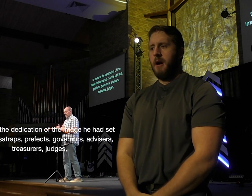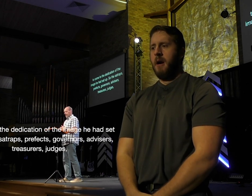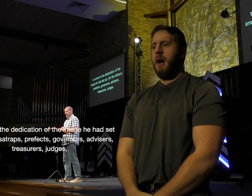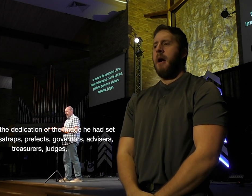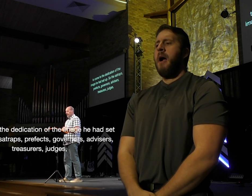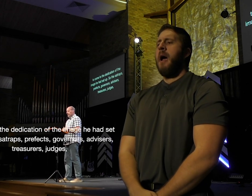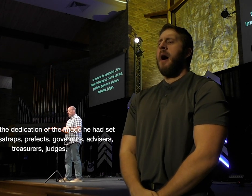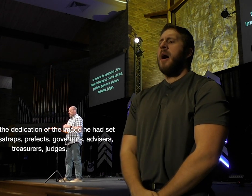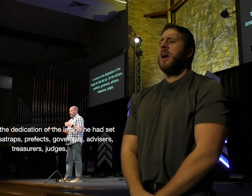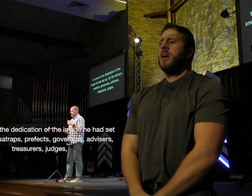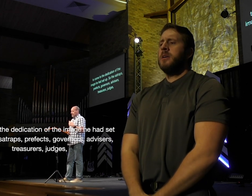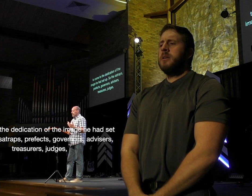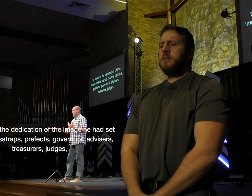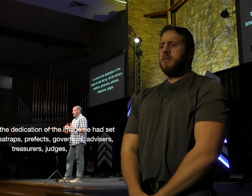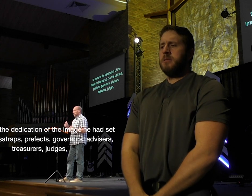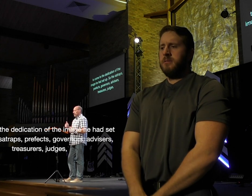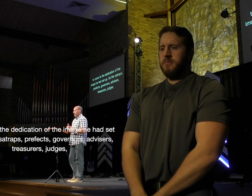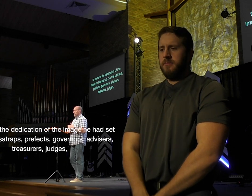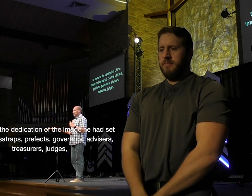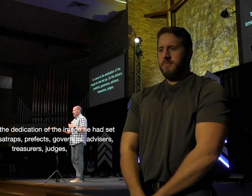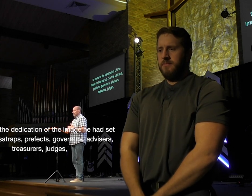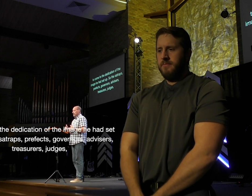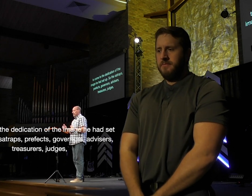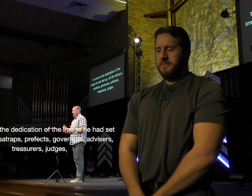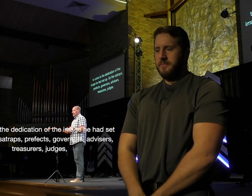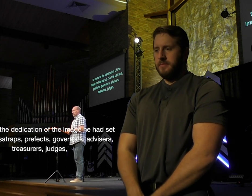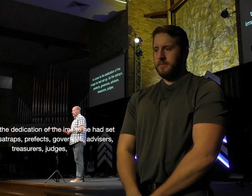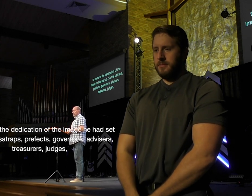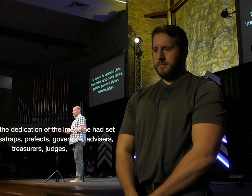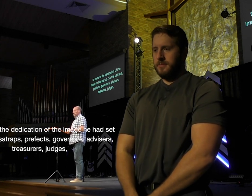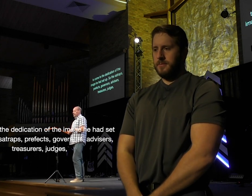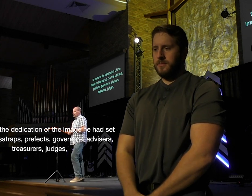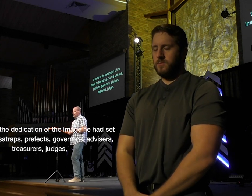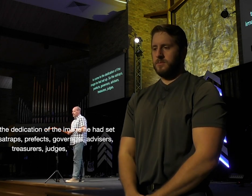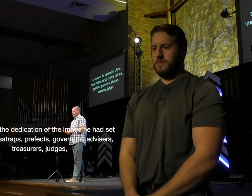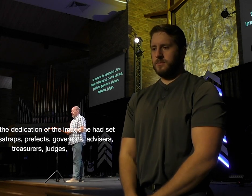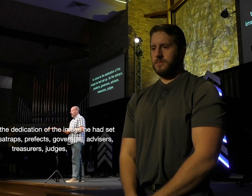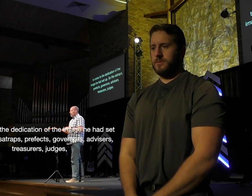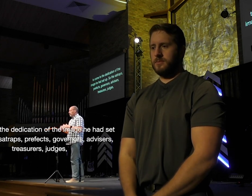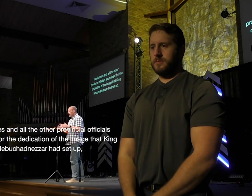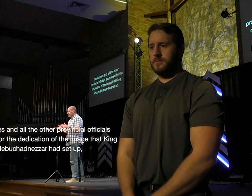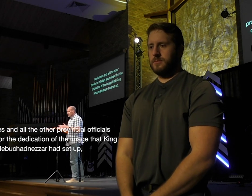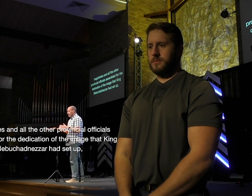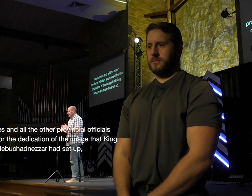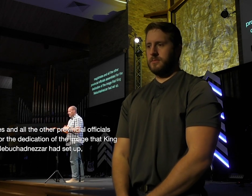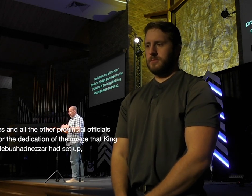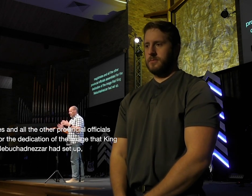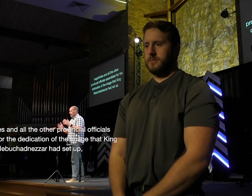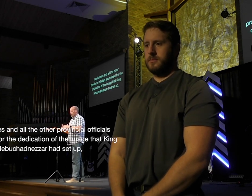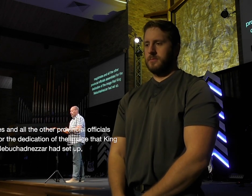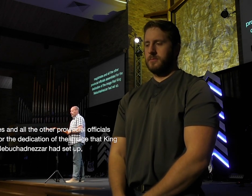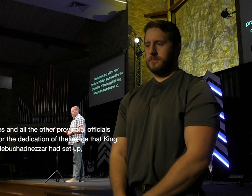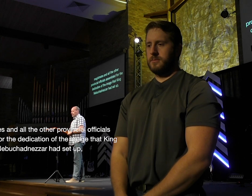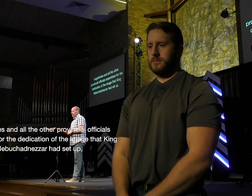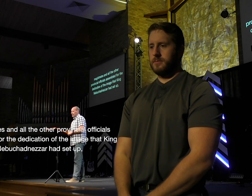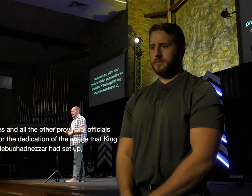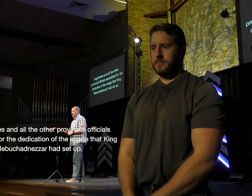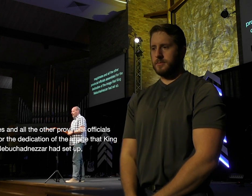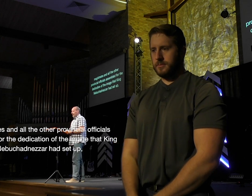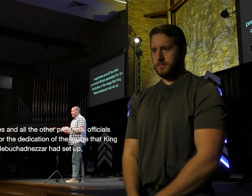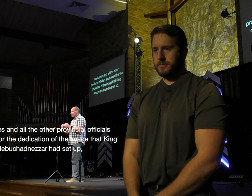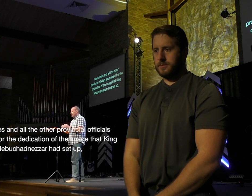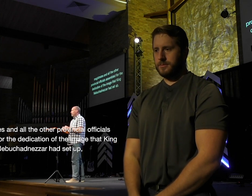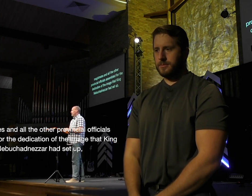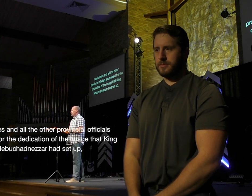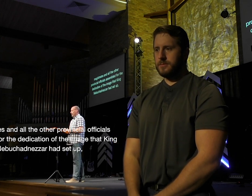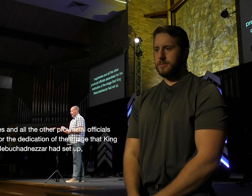had set up. So the satraps, prefects, governors, advisors, treasurers, judges, magistrates, and all the other provincial